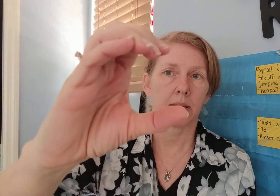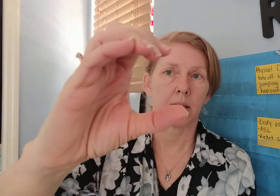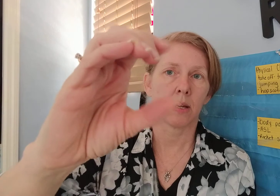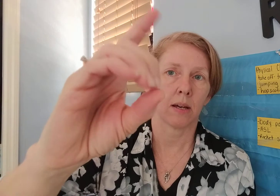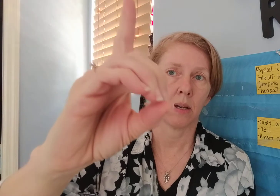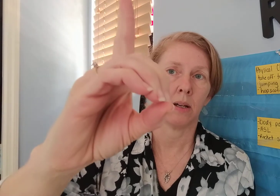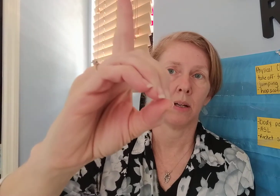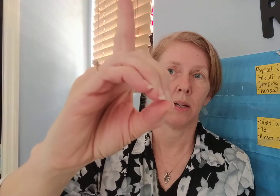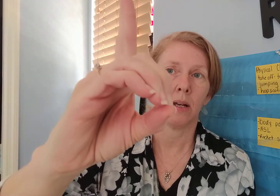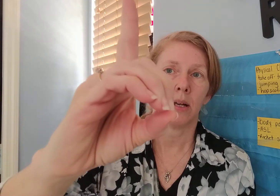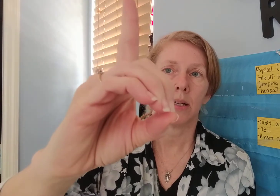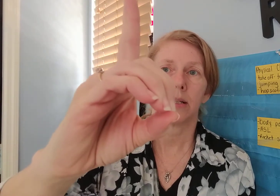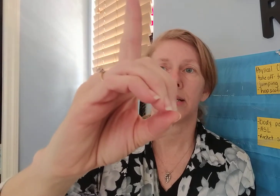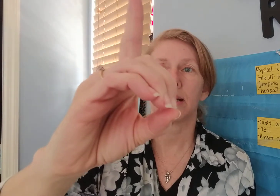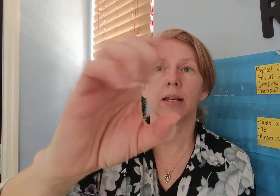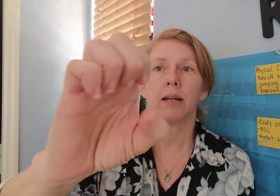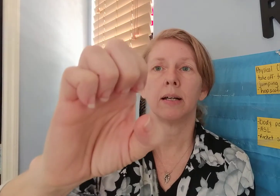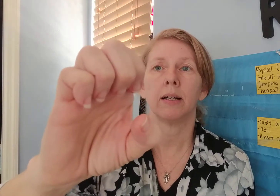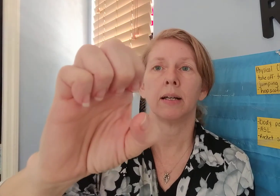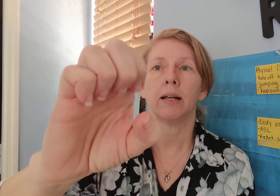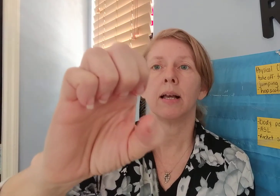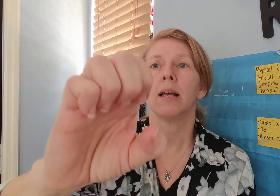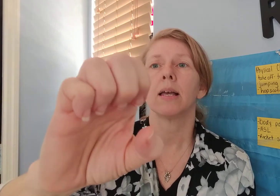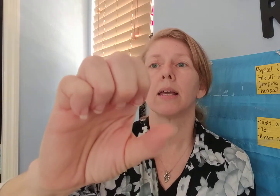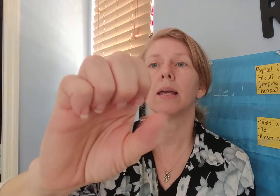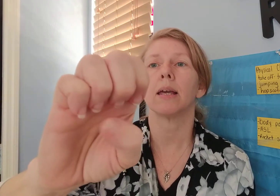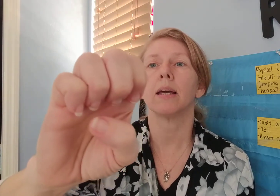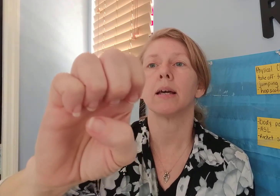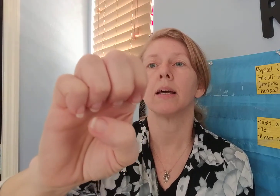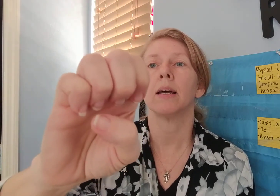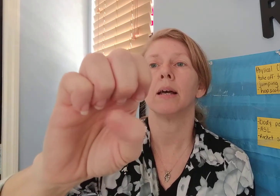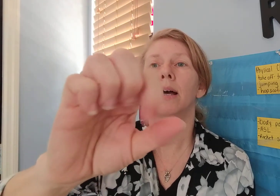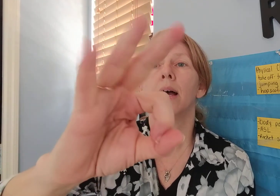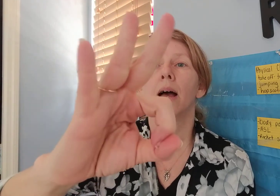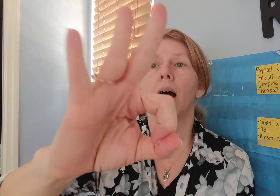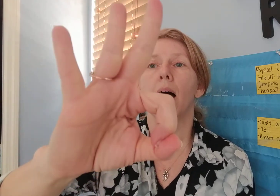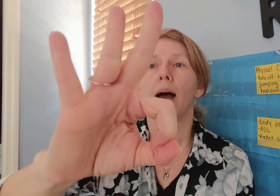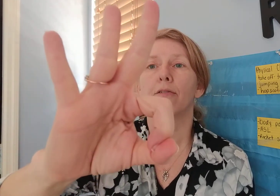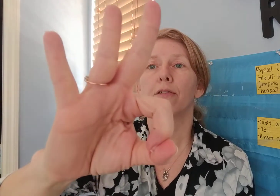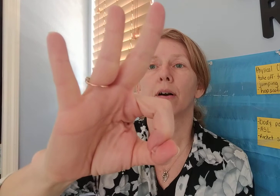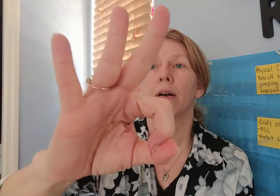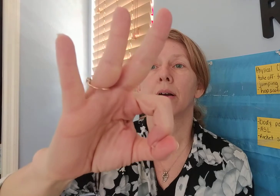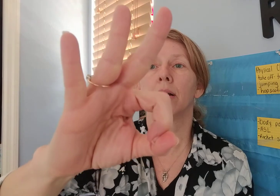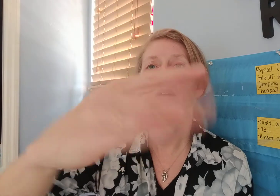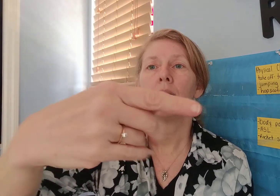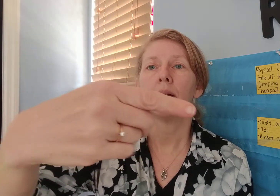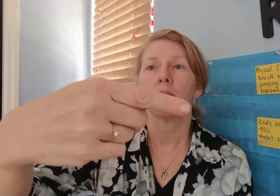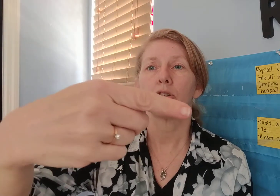C, D, E, F,